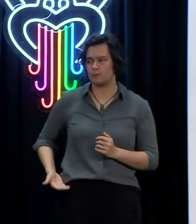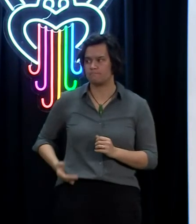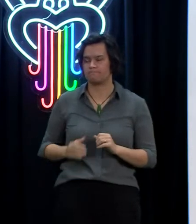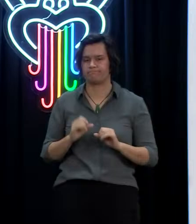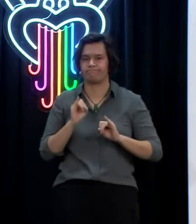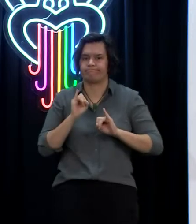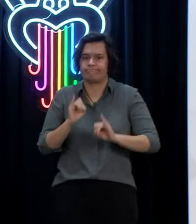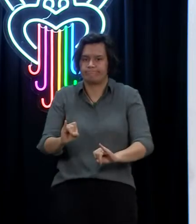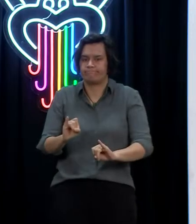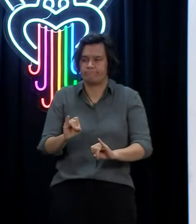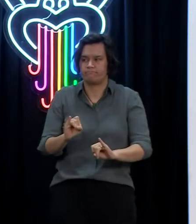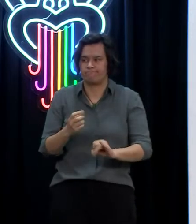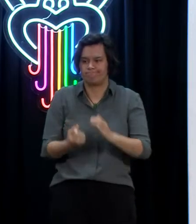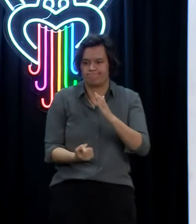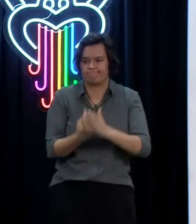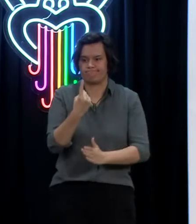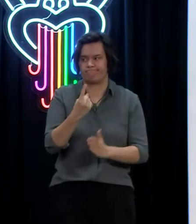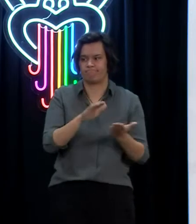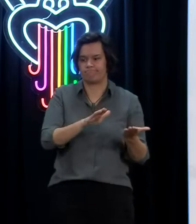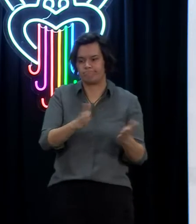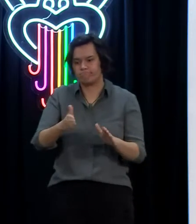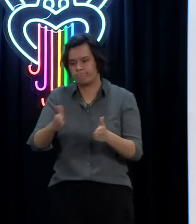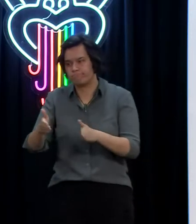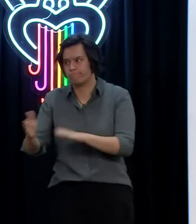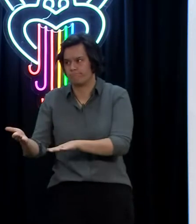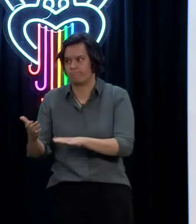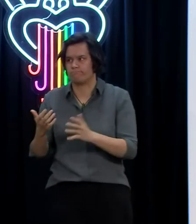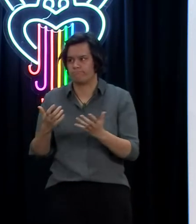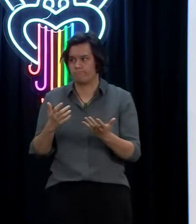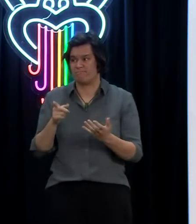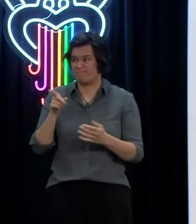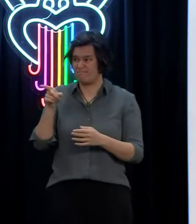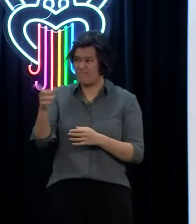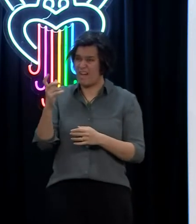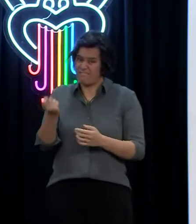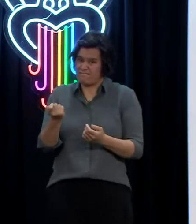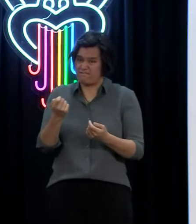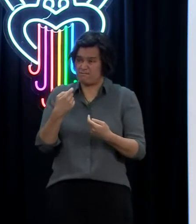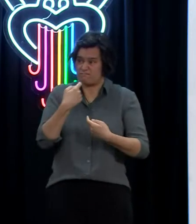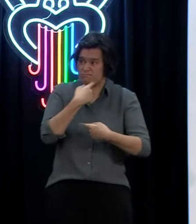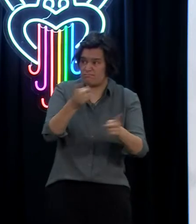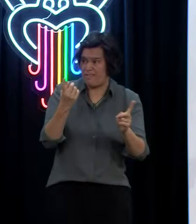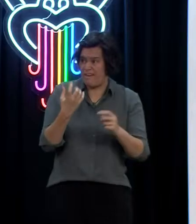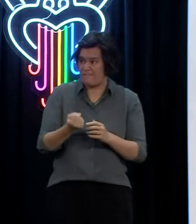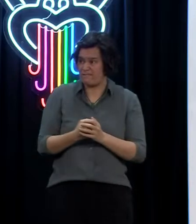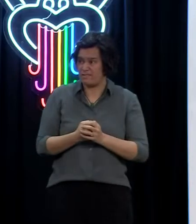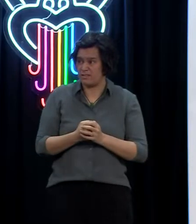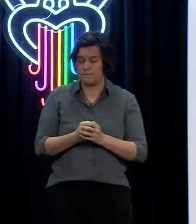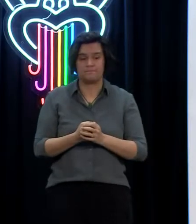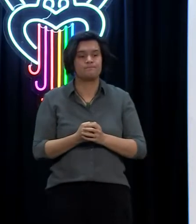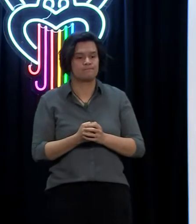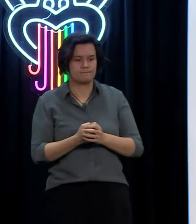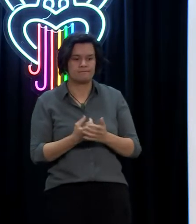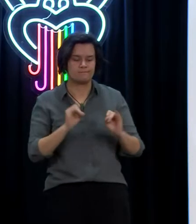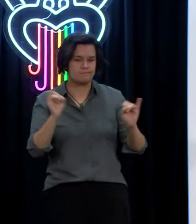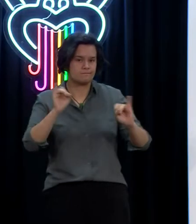sort of really shaken by this, the tragic news overnight? Look, it is an absolutely tragic event, and it'll be distressing not